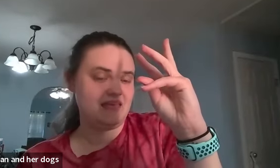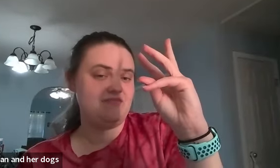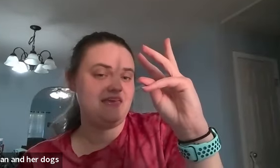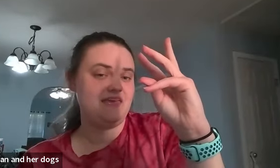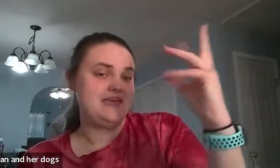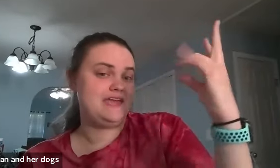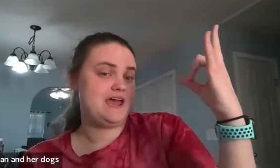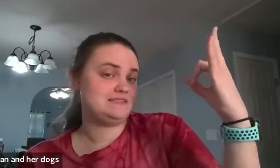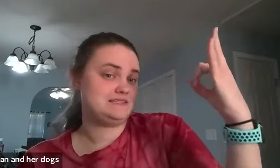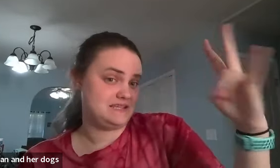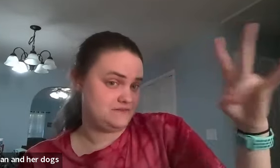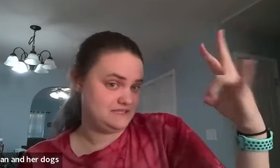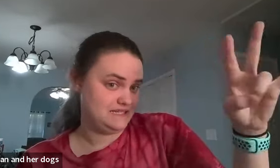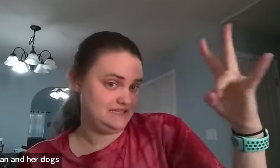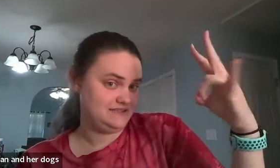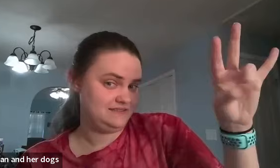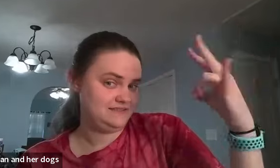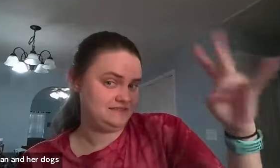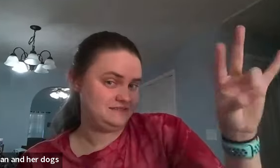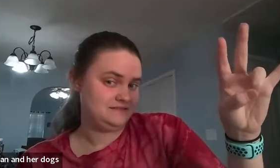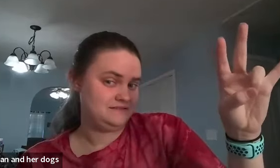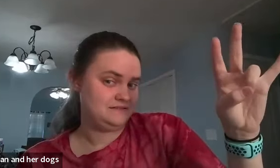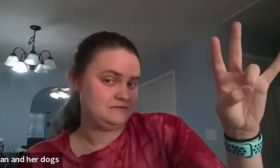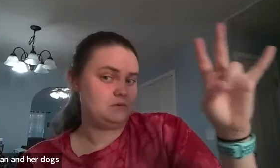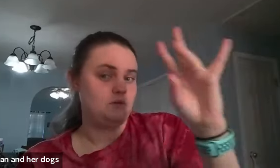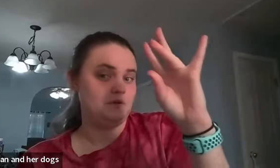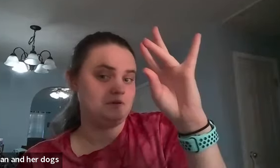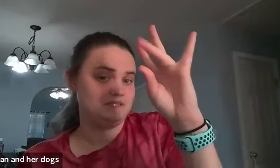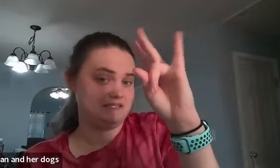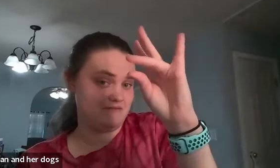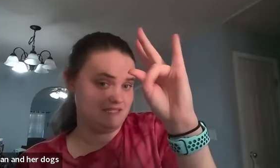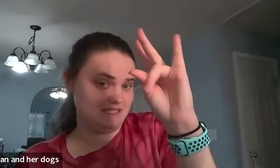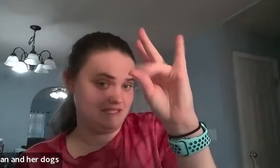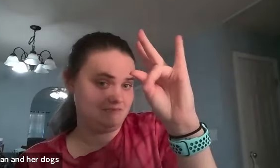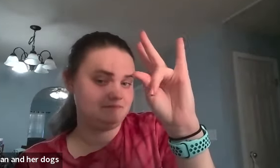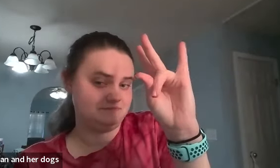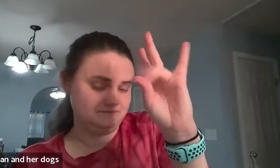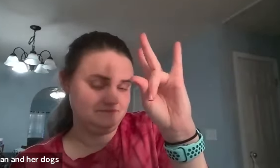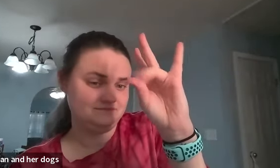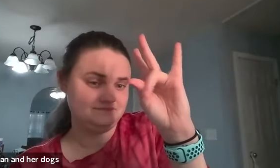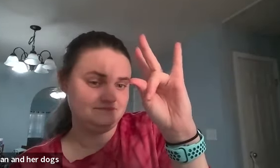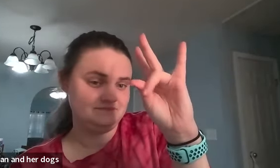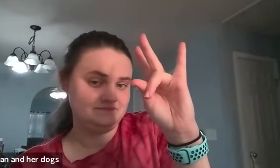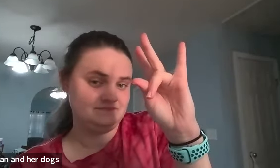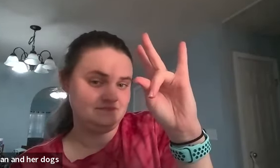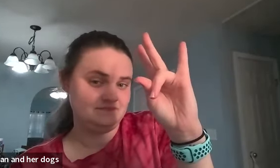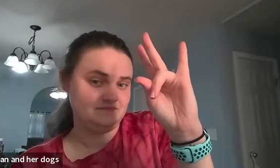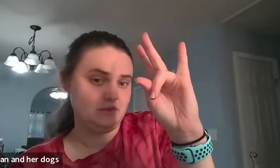And then 17 or 17. Mm-hmm. Then we have